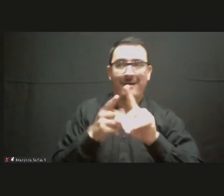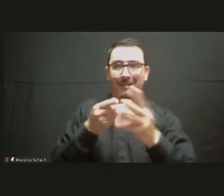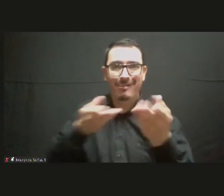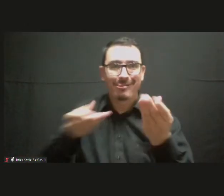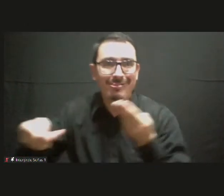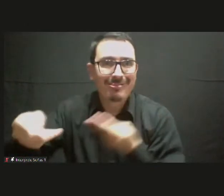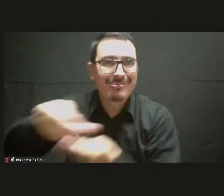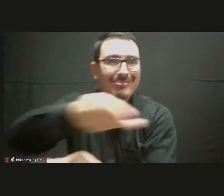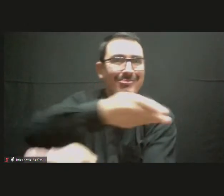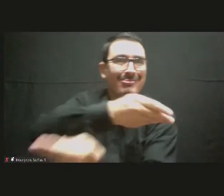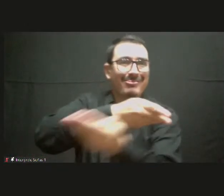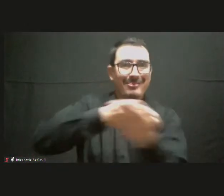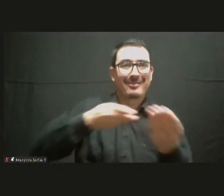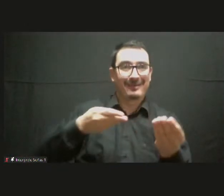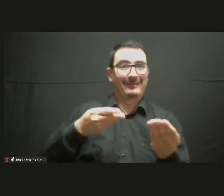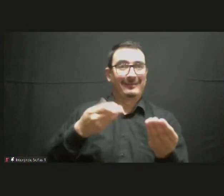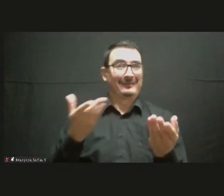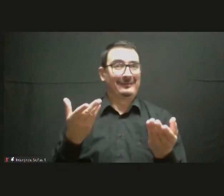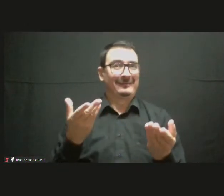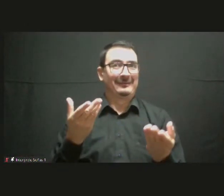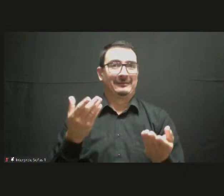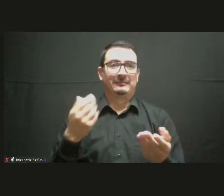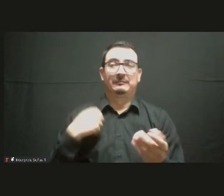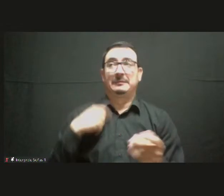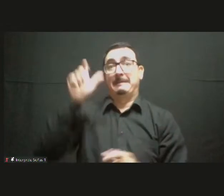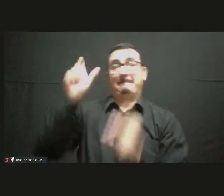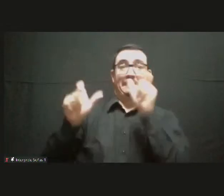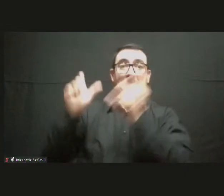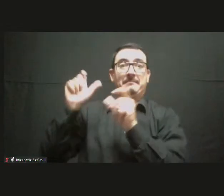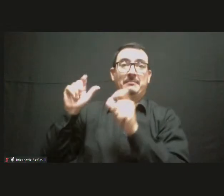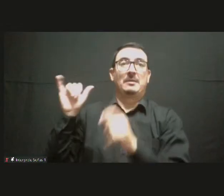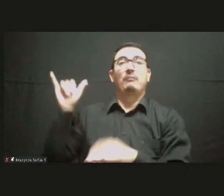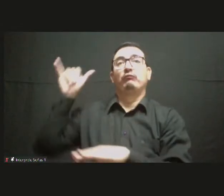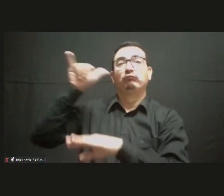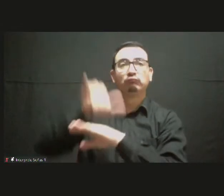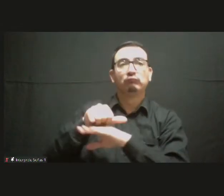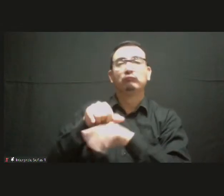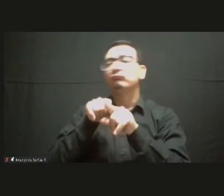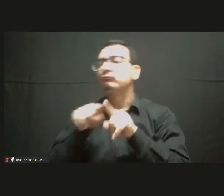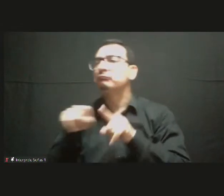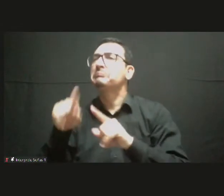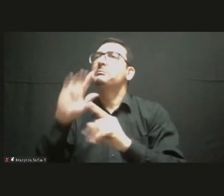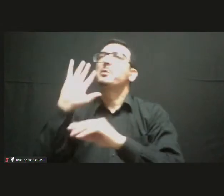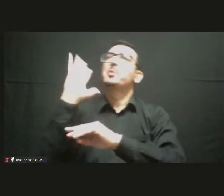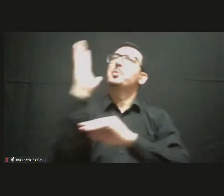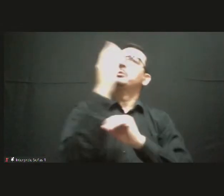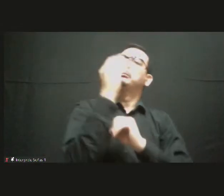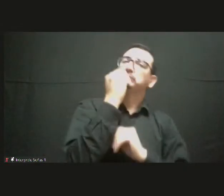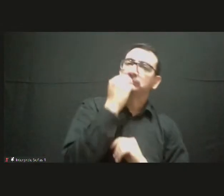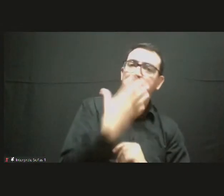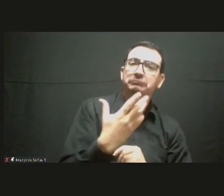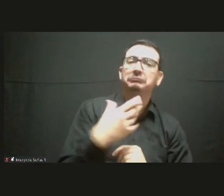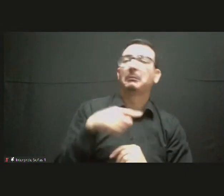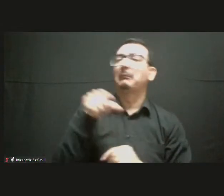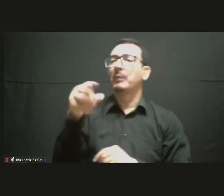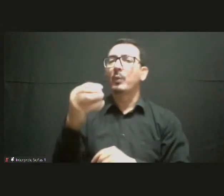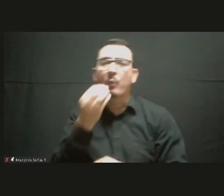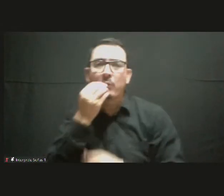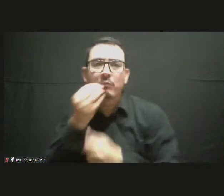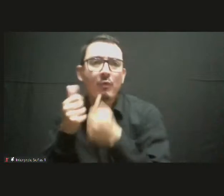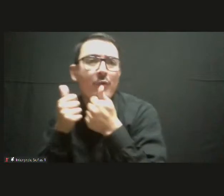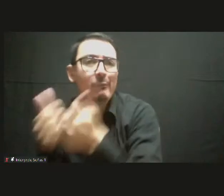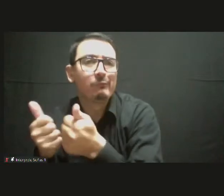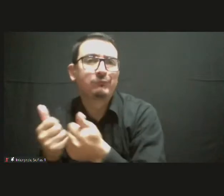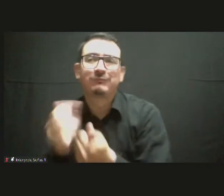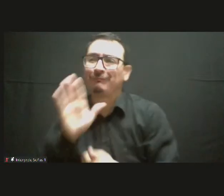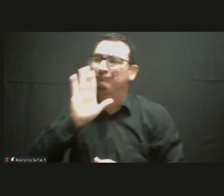Secretary General Guterres has asked for a coordinated, multi-agency, multi-sectoral response to